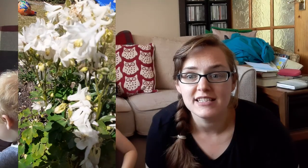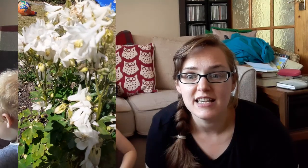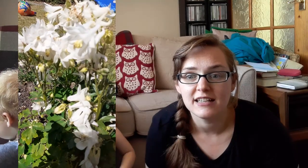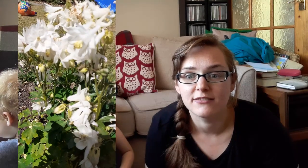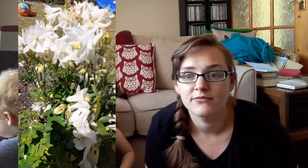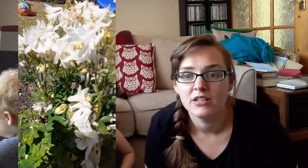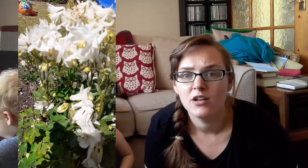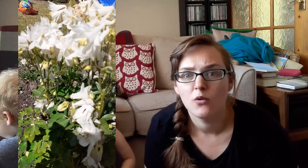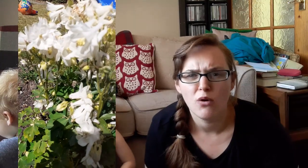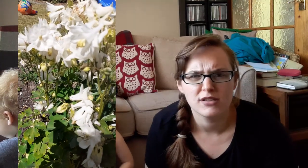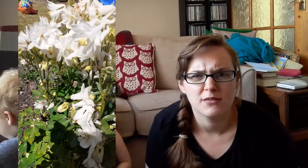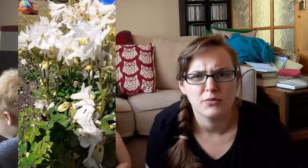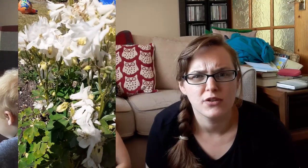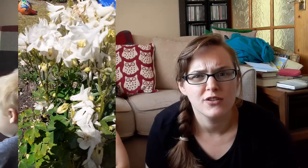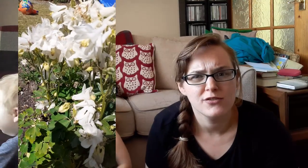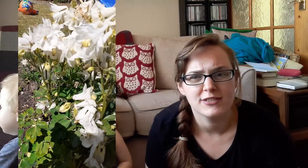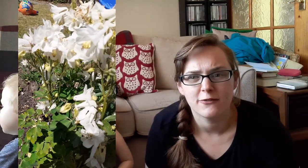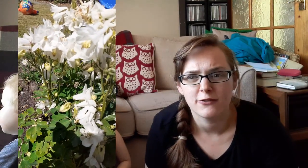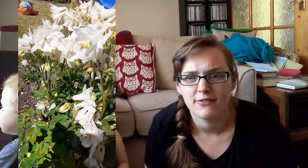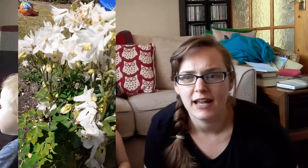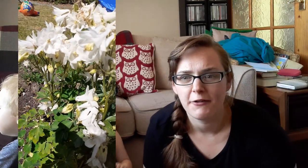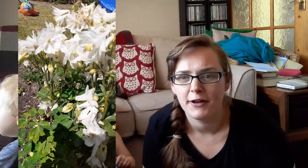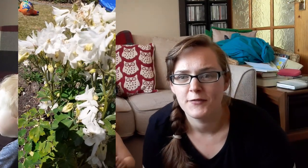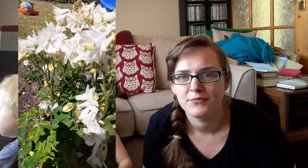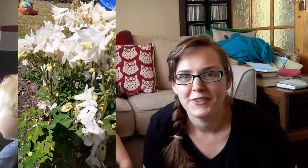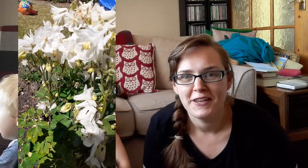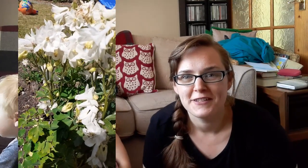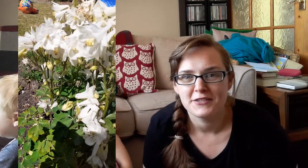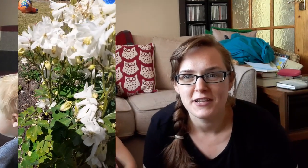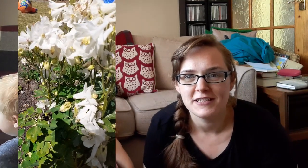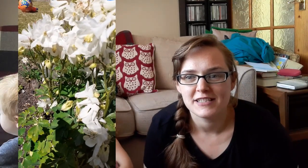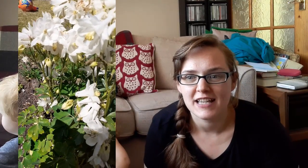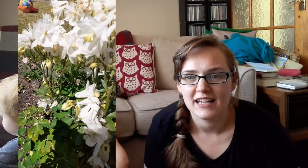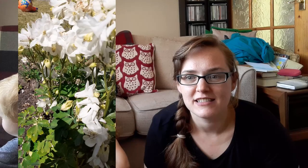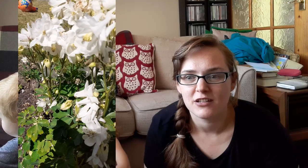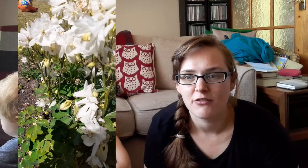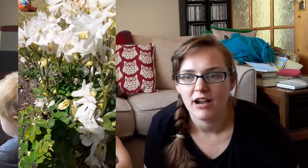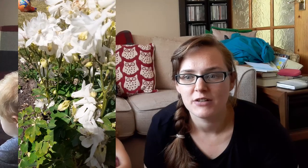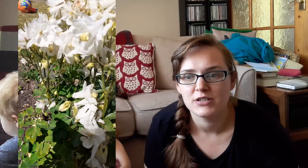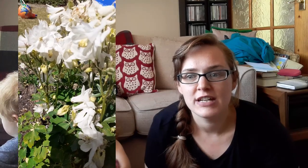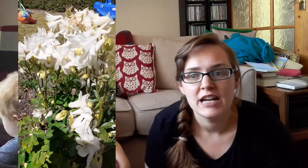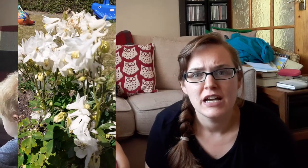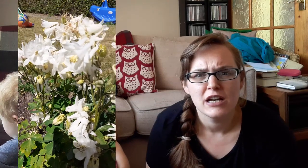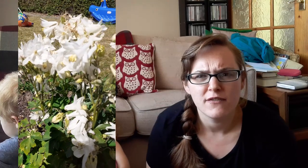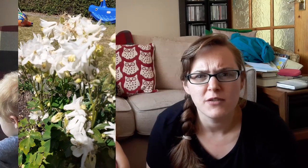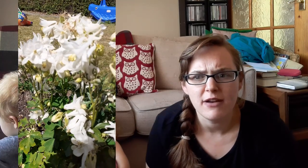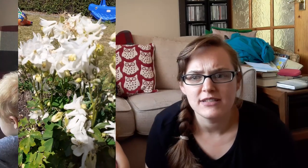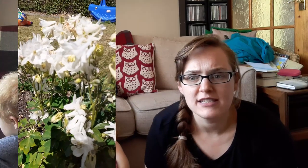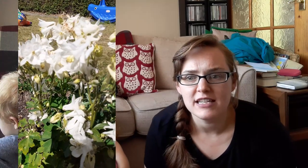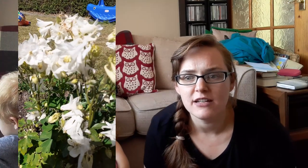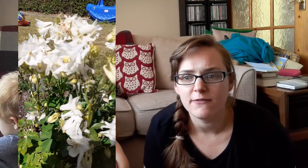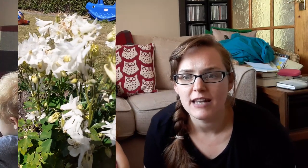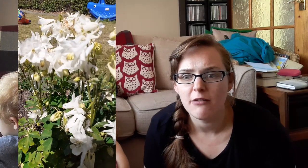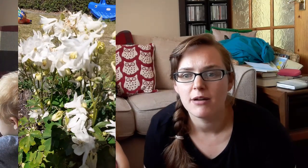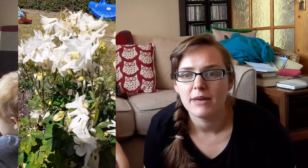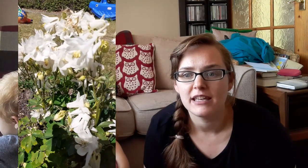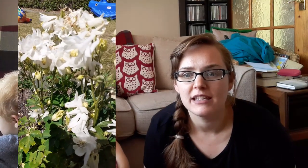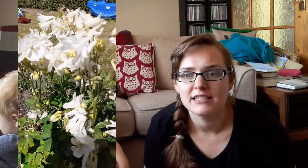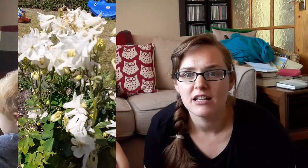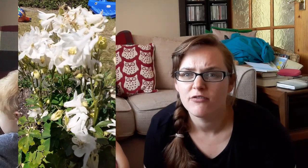sitting. What a beautiful flower. Jesus asked the crowd, have you ever seen a flower making itself a